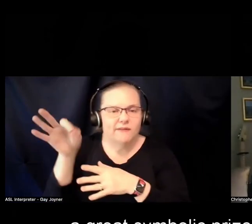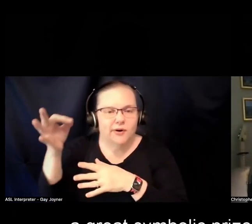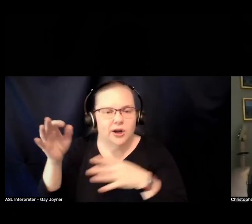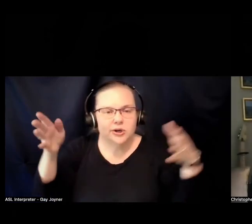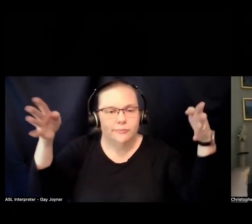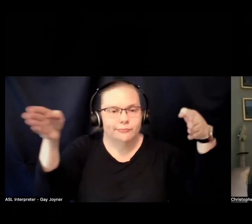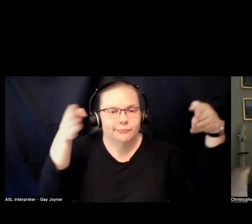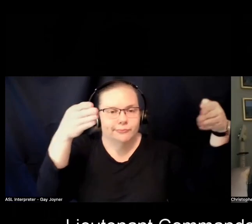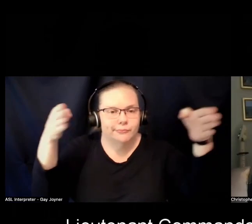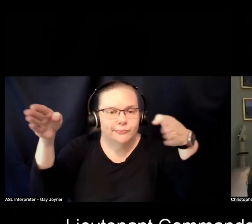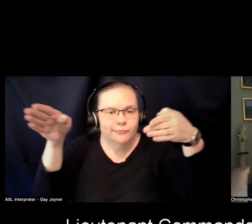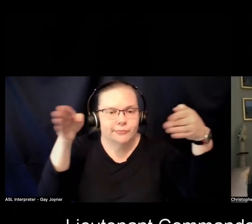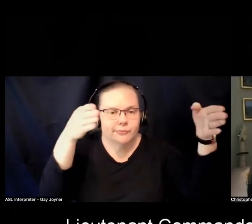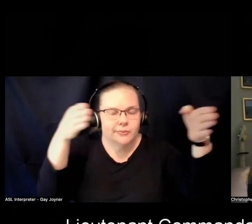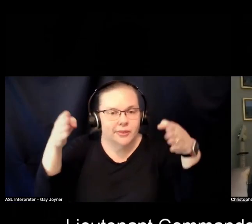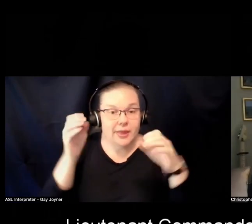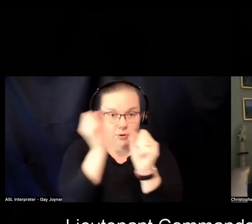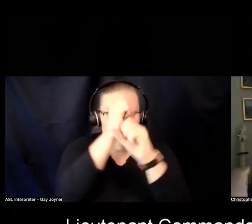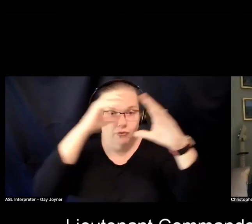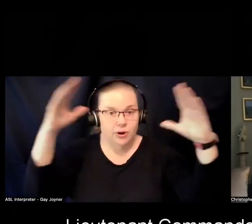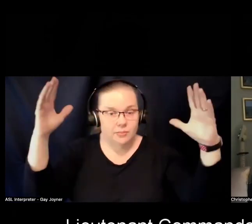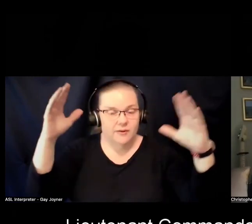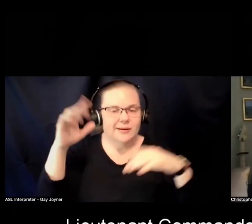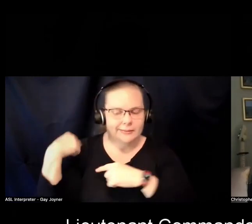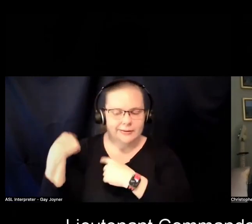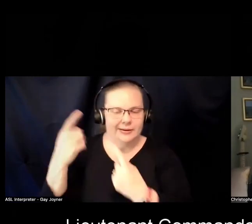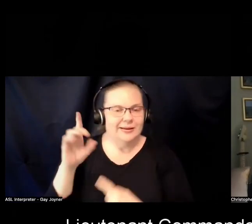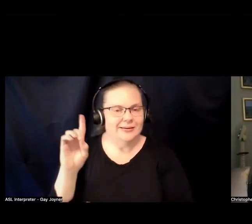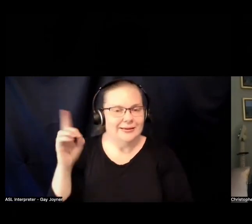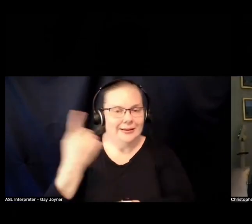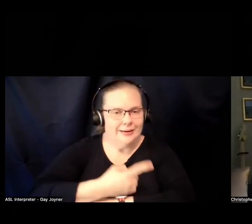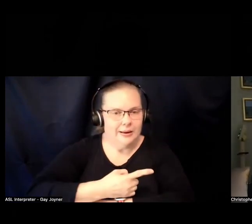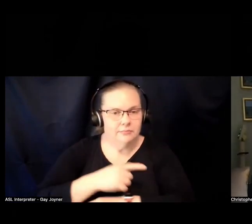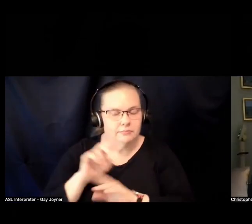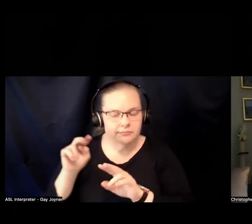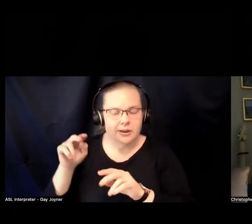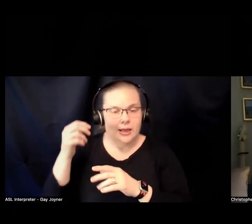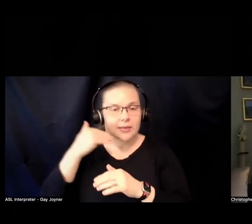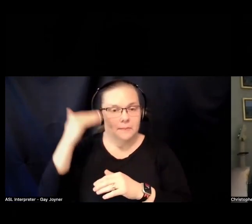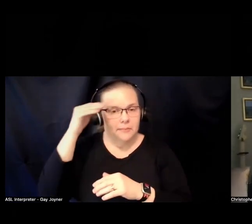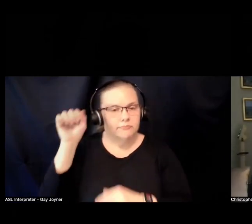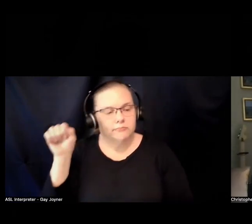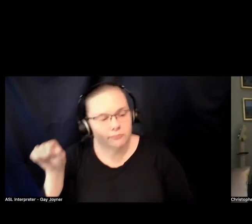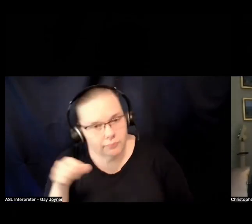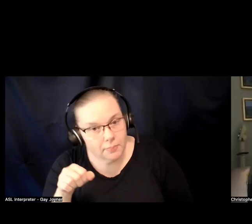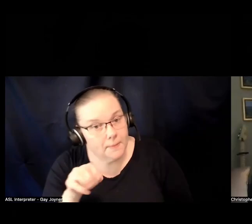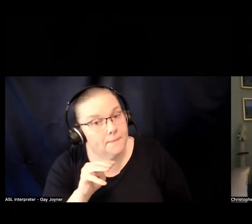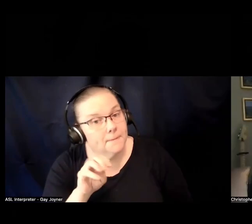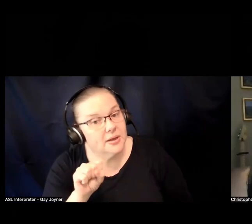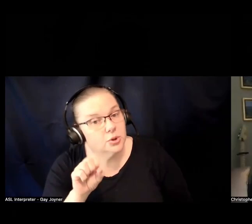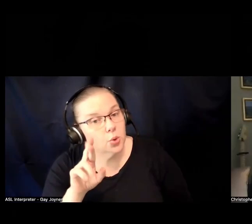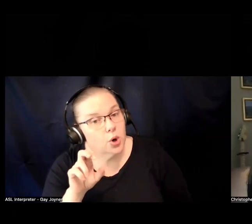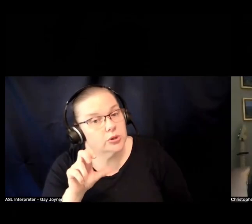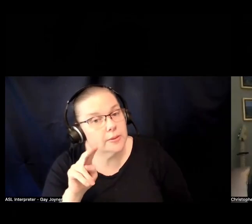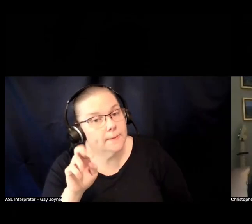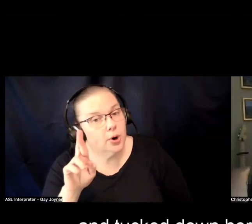since D-Day. Lieutenant Commander Fisher stuck his head into the library. Mrs. Rosenberg? Anna slipped a book